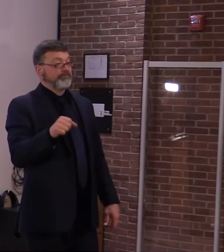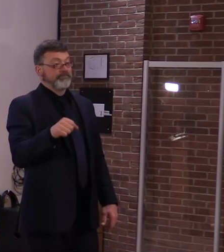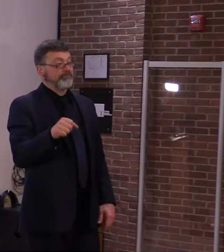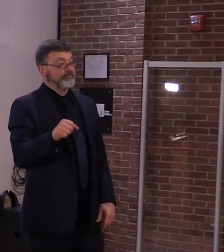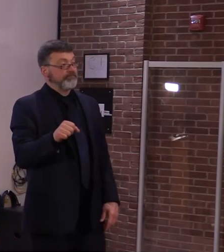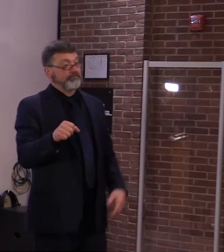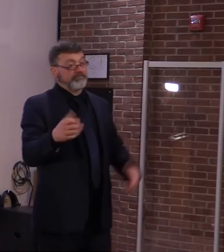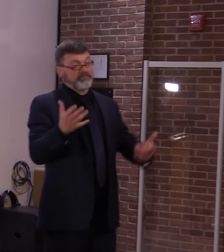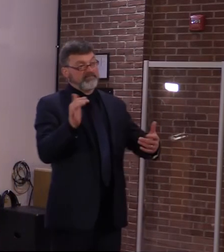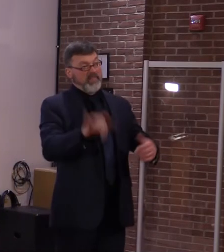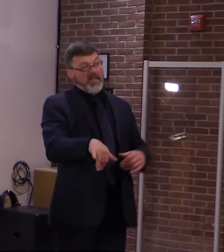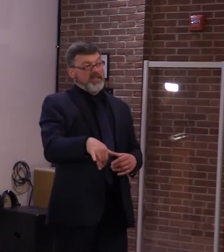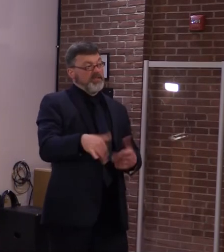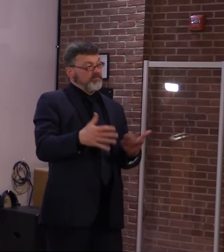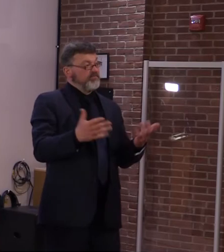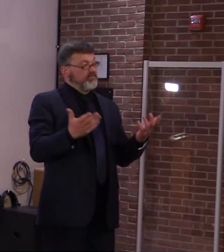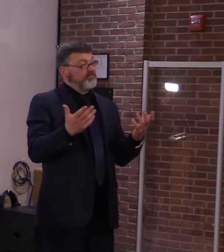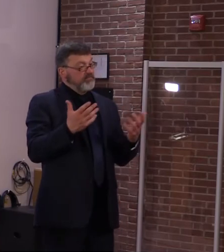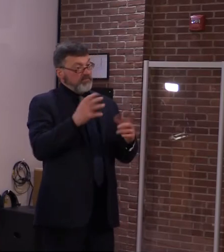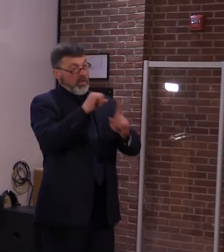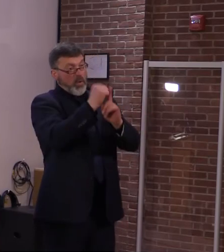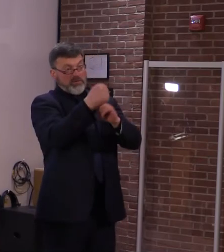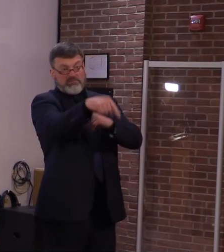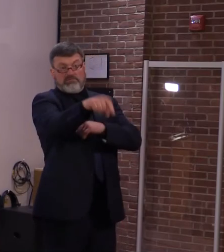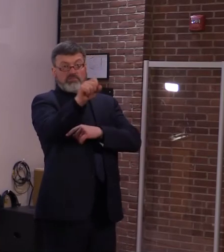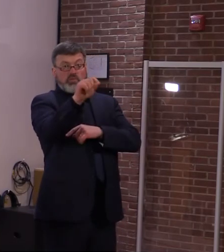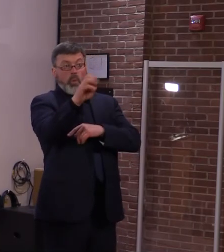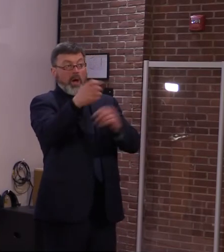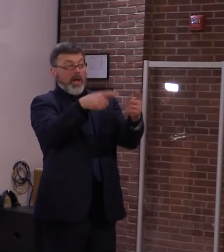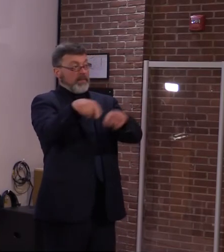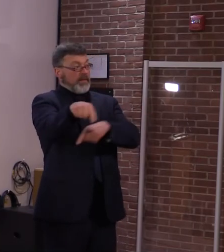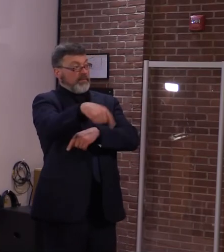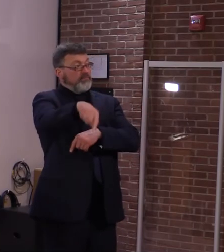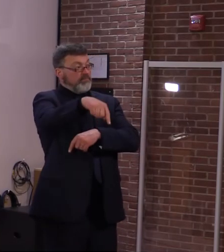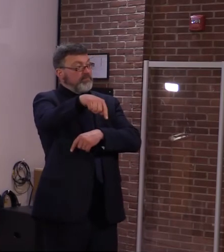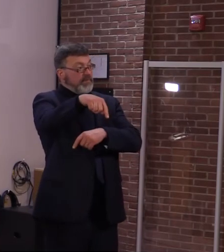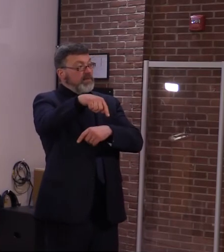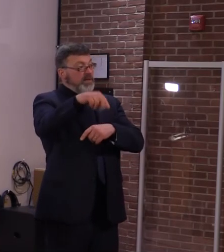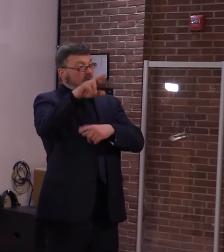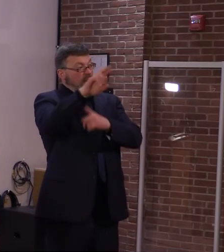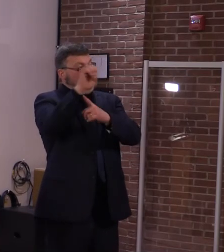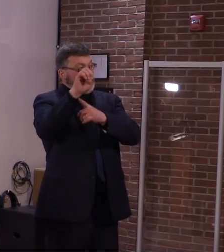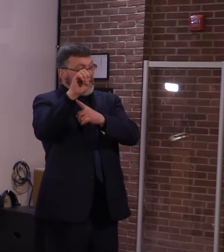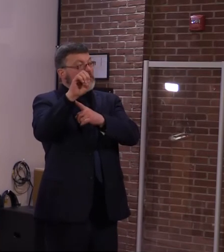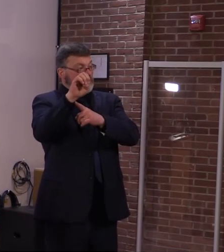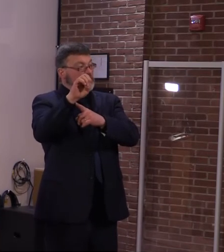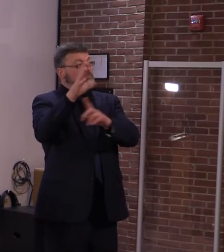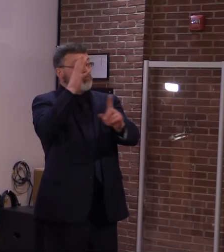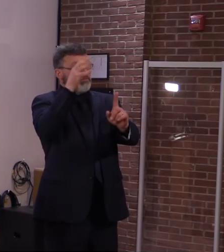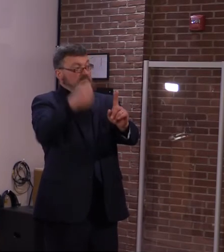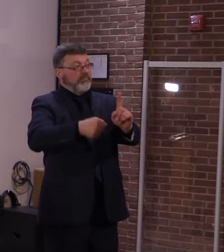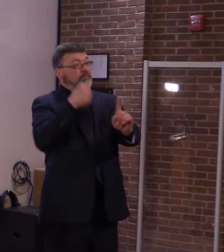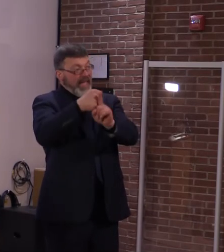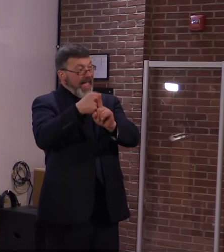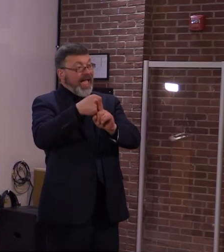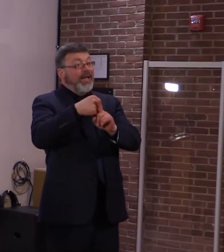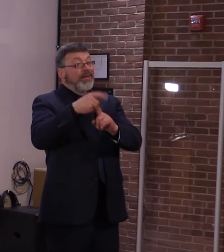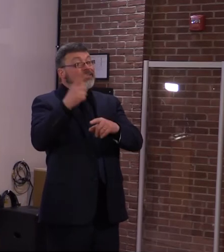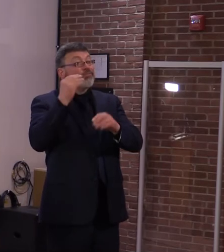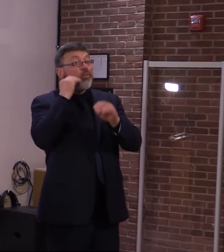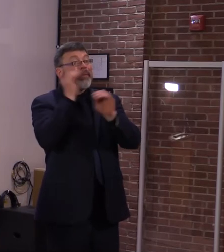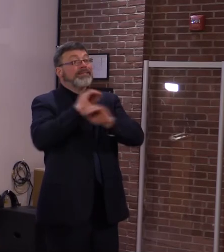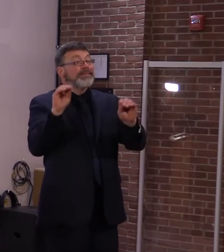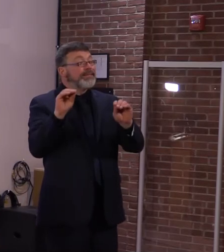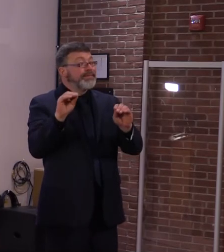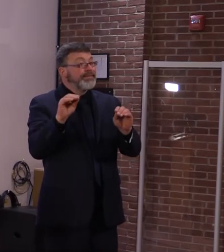those more vulnerable populations. And that's another reason why we have our plan to put forward